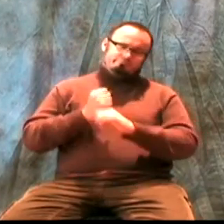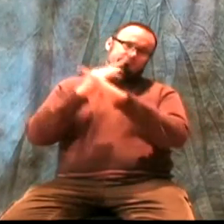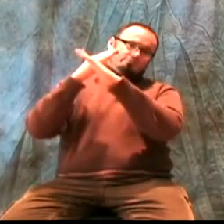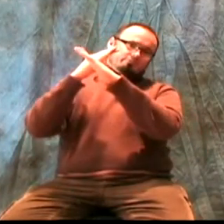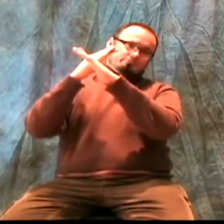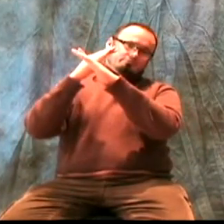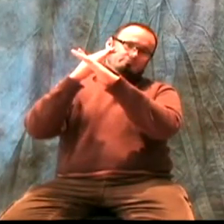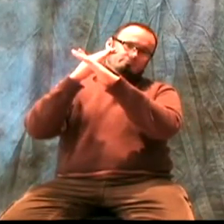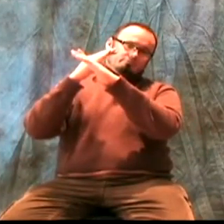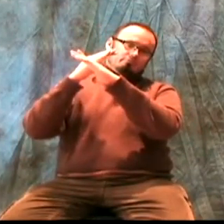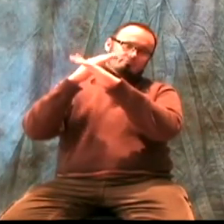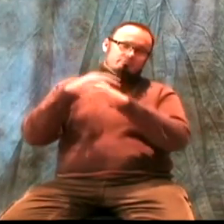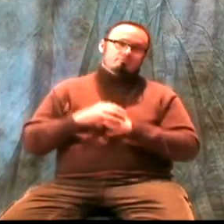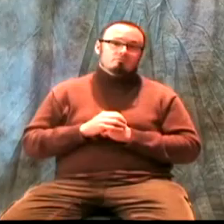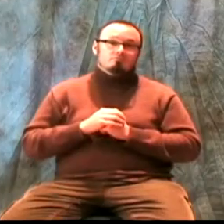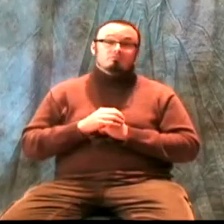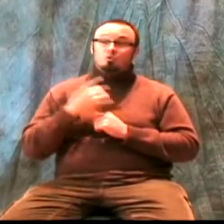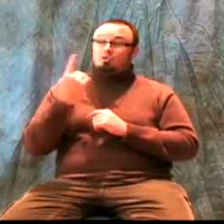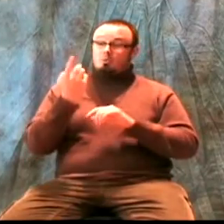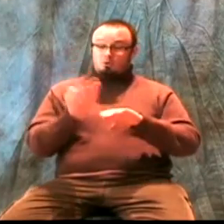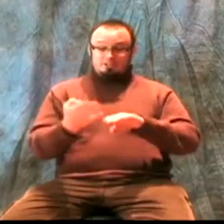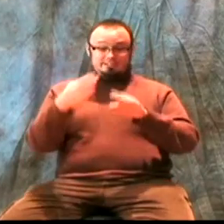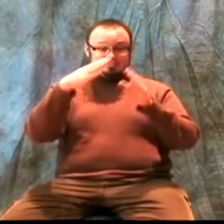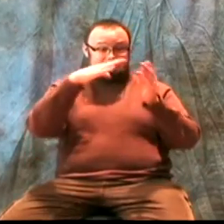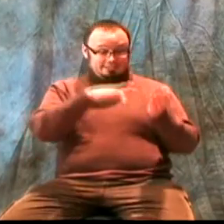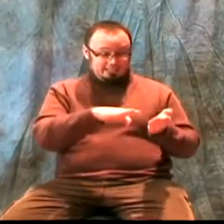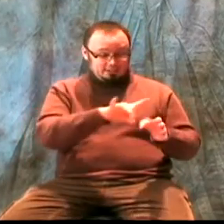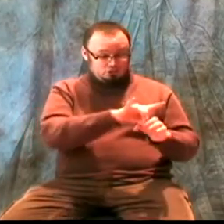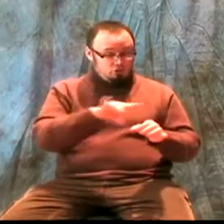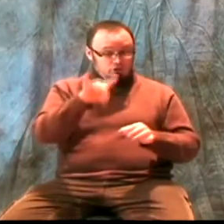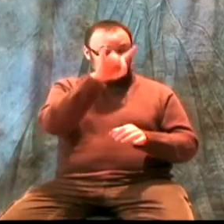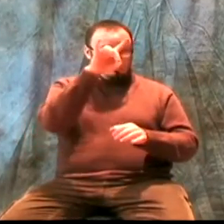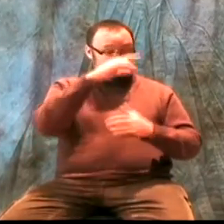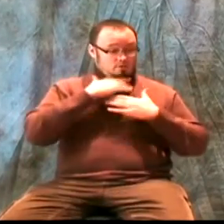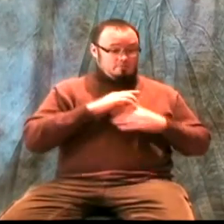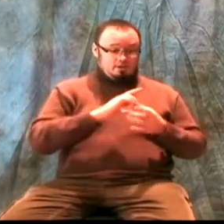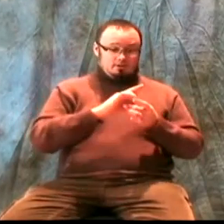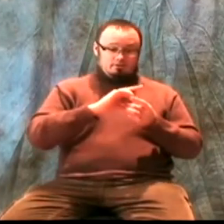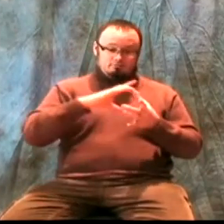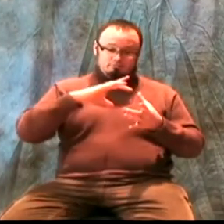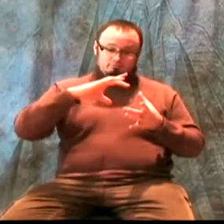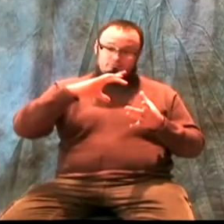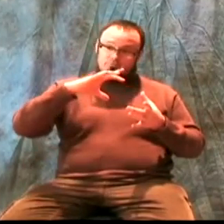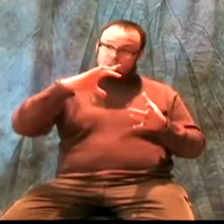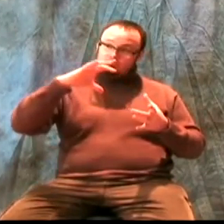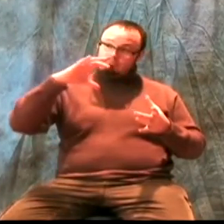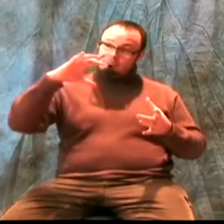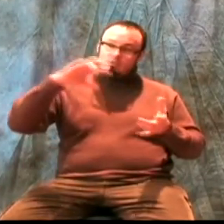impossible. When someone dies and the soul is detached from the body, then he can see God.